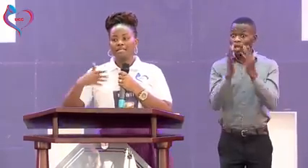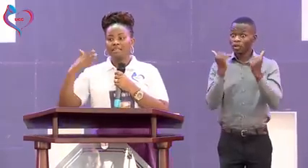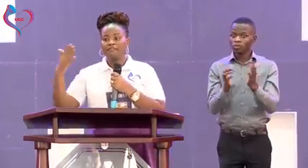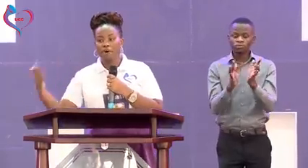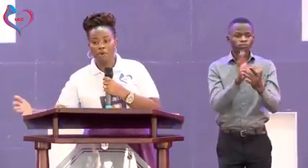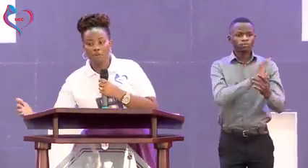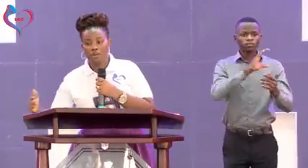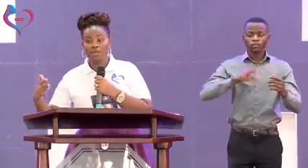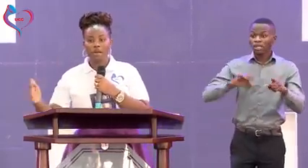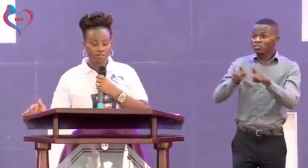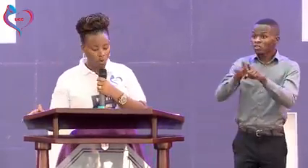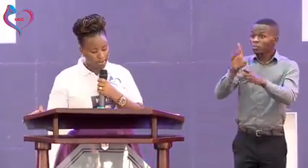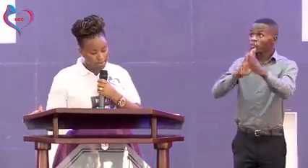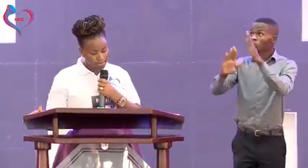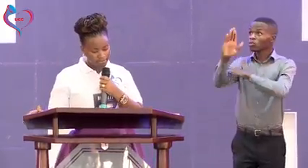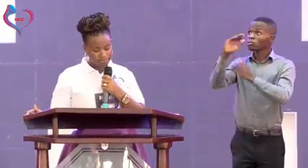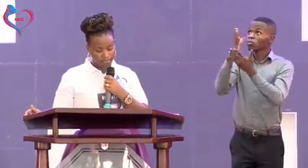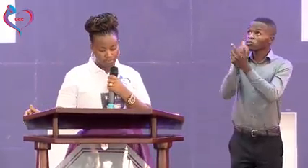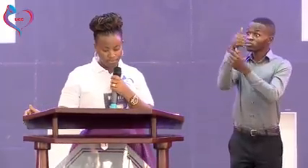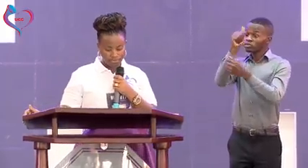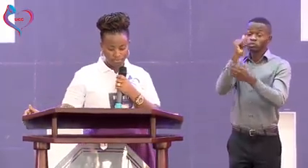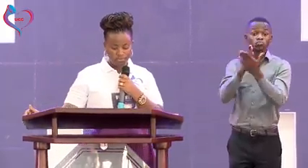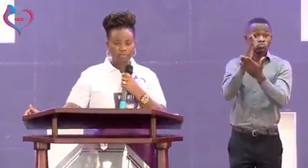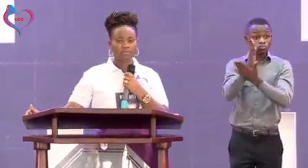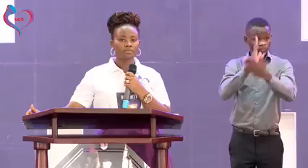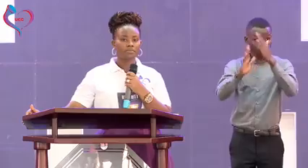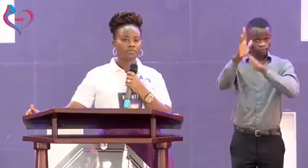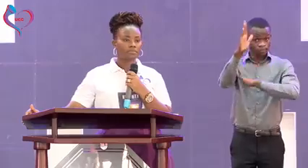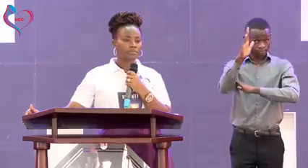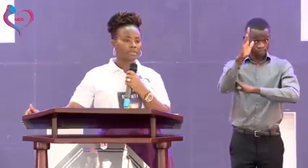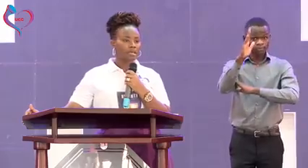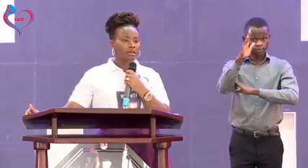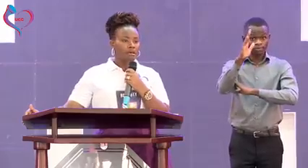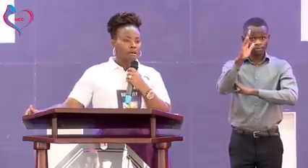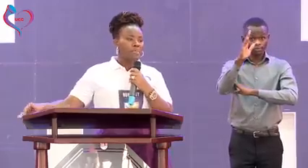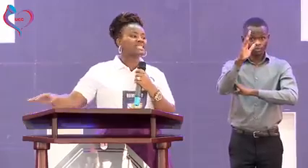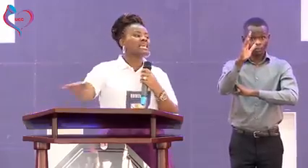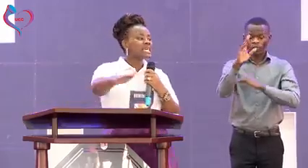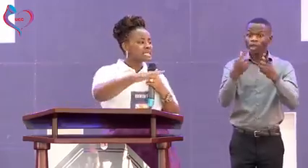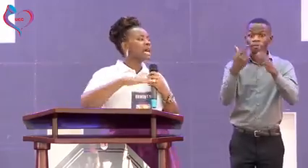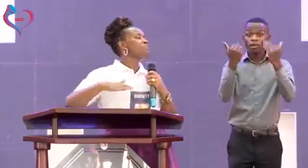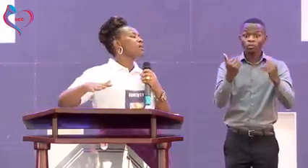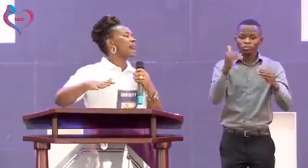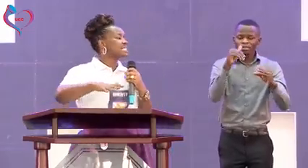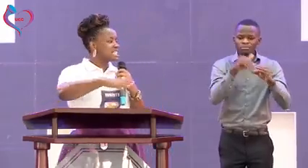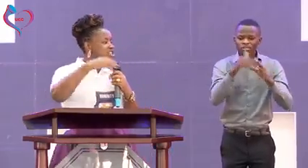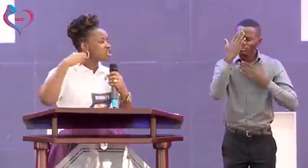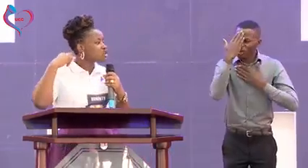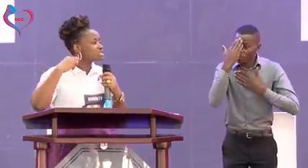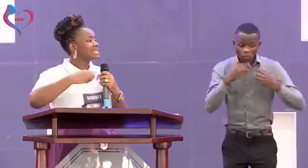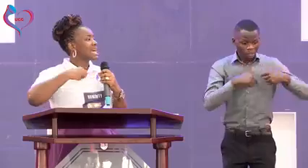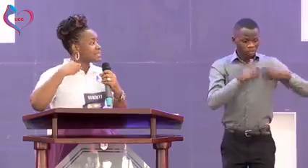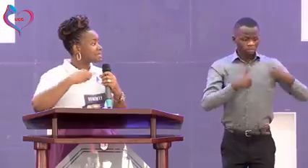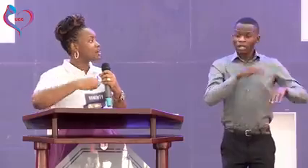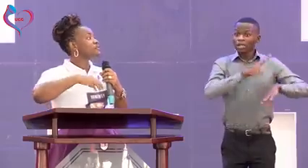Christ was in a form of God, he was God. Kristo yali mu kifaananyi kya Katonda era nga ye Katonda. But in his humble heart, he did